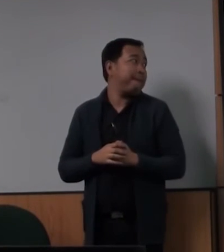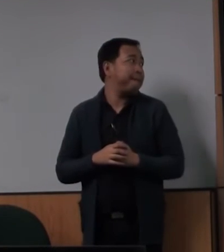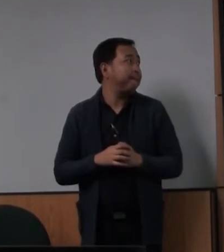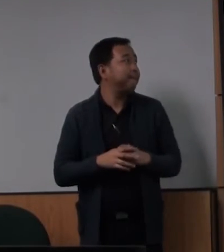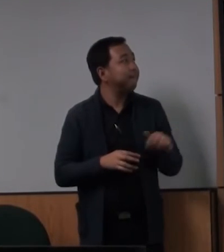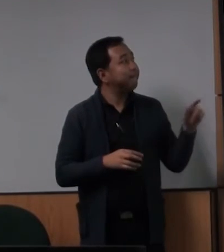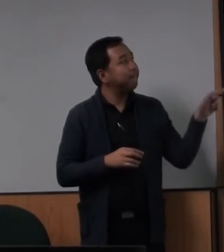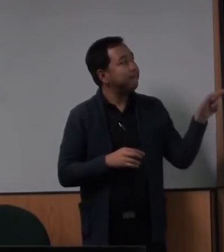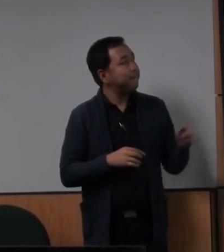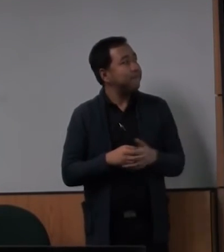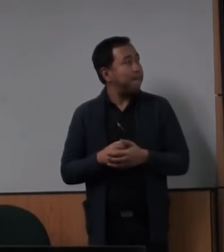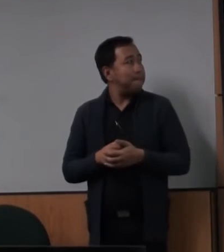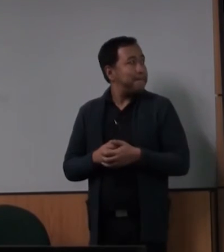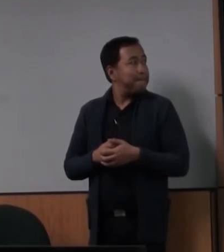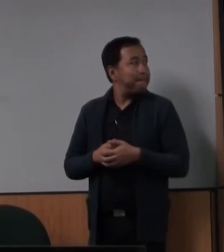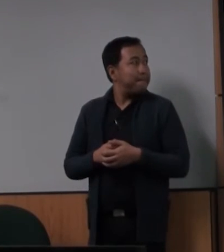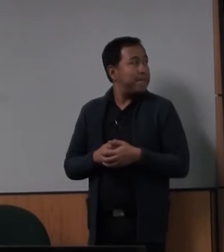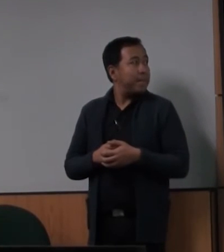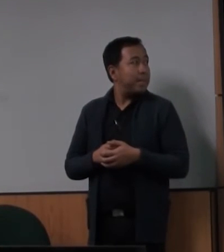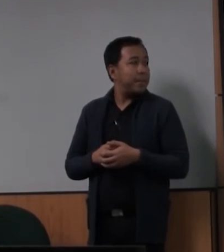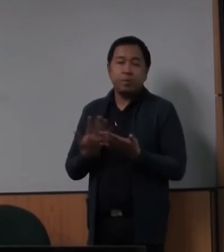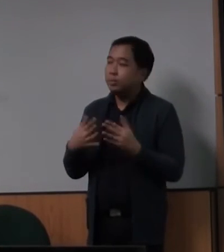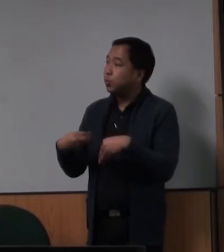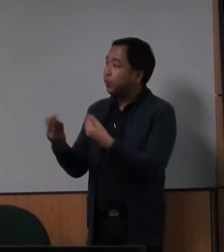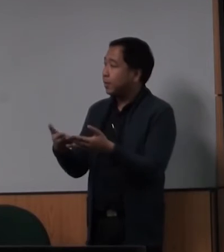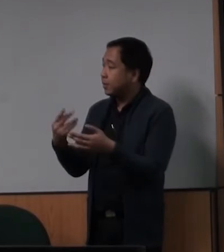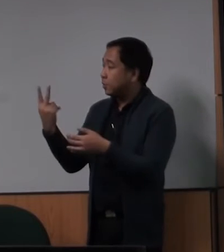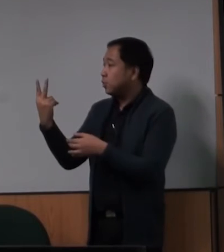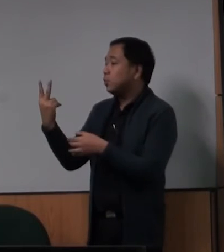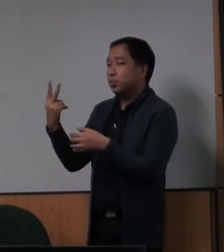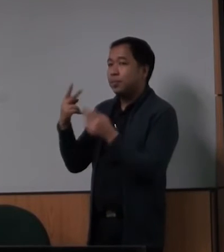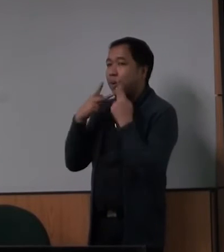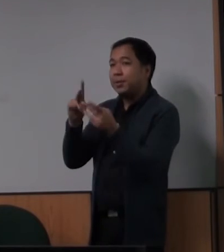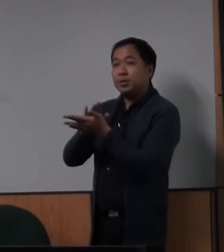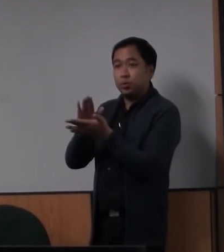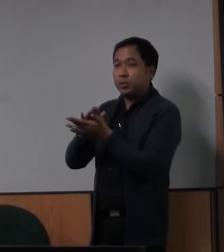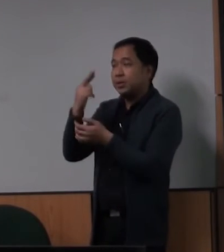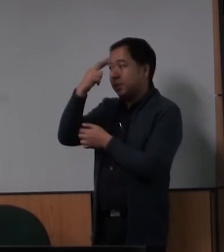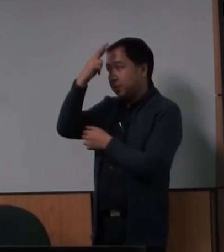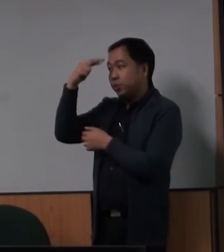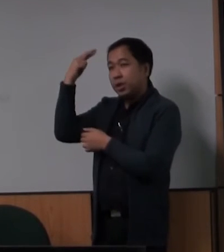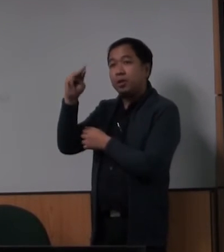It was conducted in 2 public schools in Montalban or Rodriguez, Rizal.